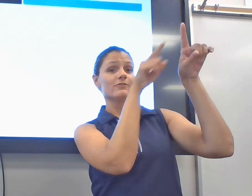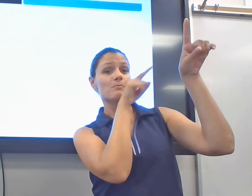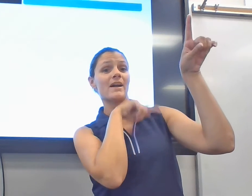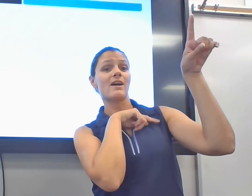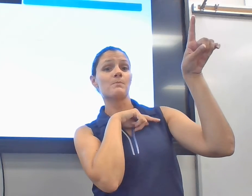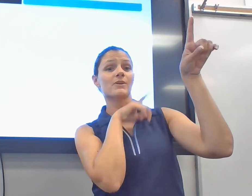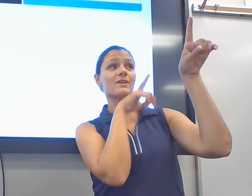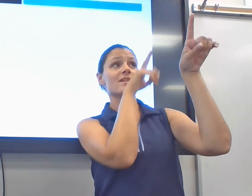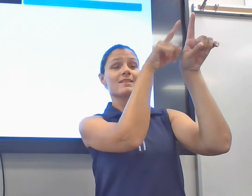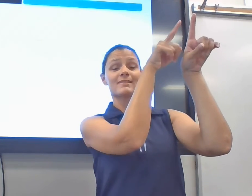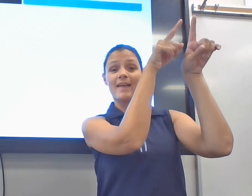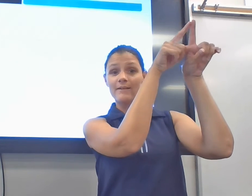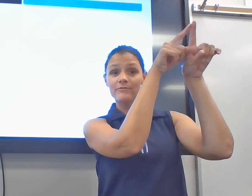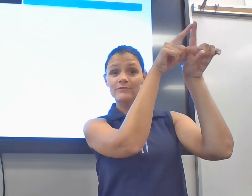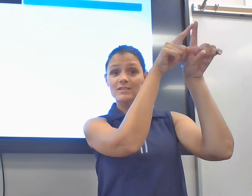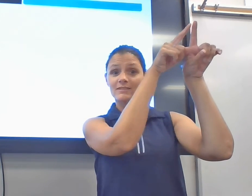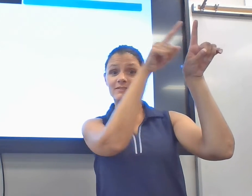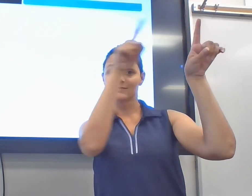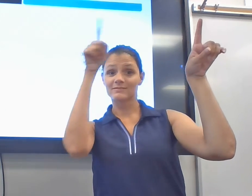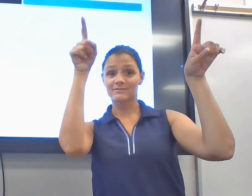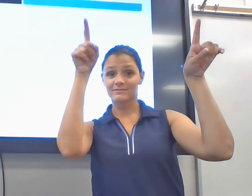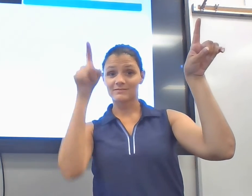my upper left,